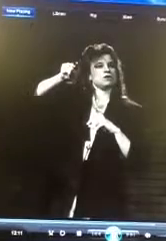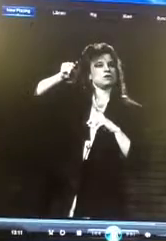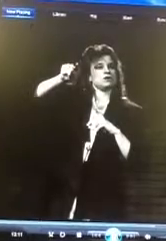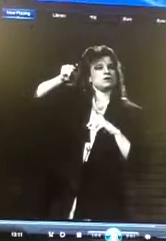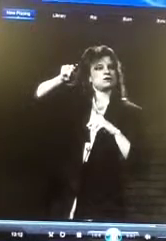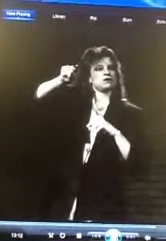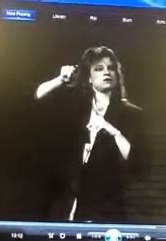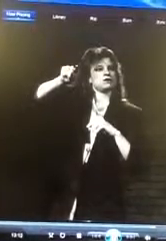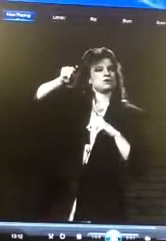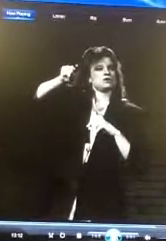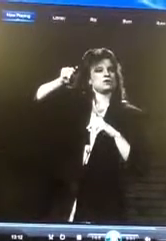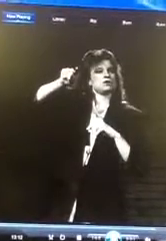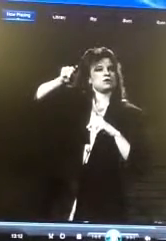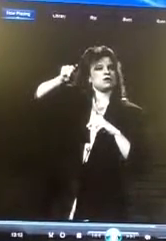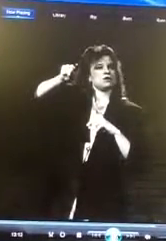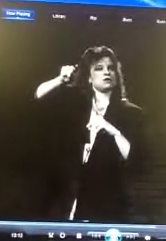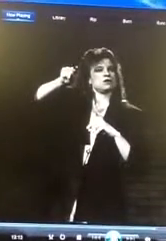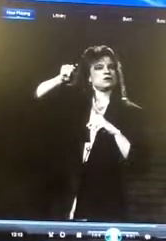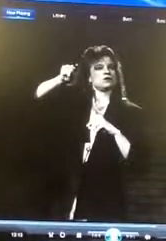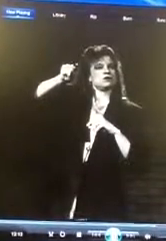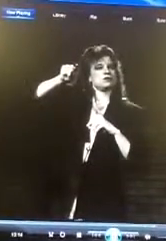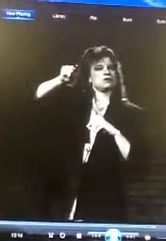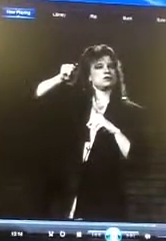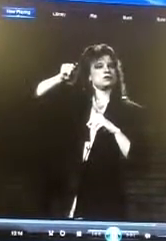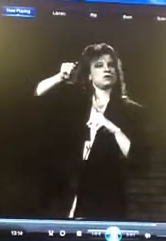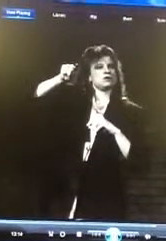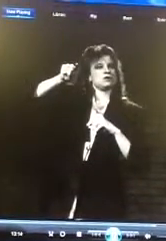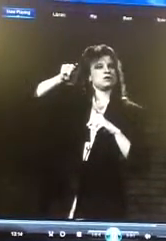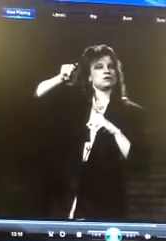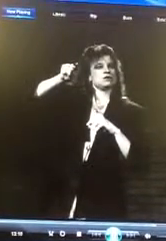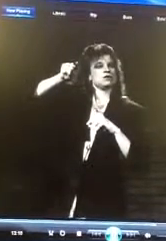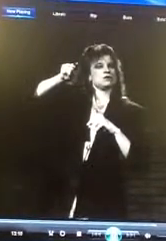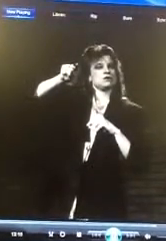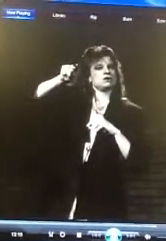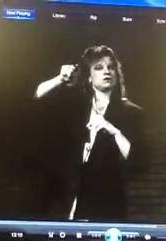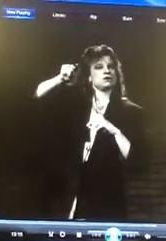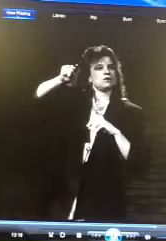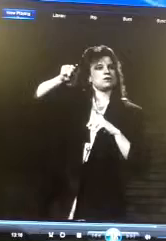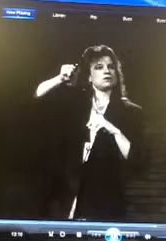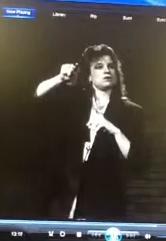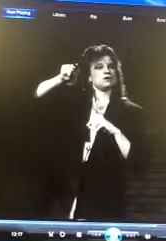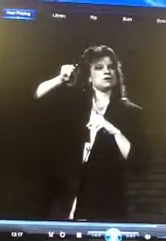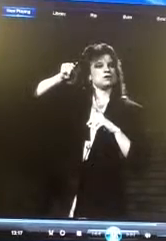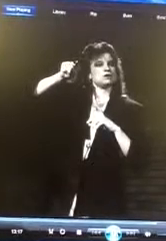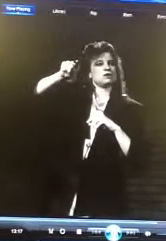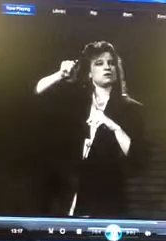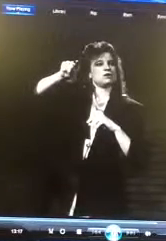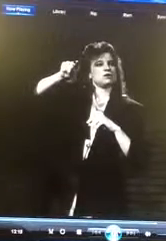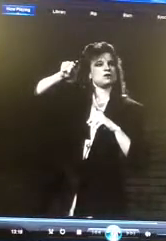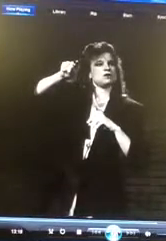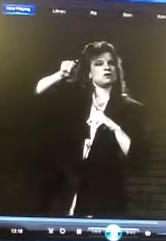In regards to the Title I, involving working places,